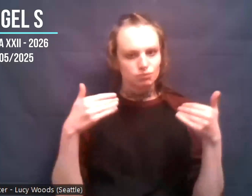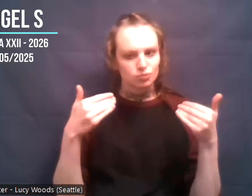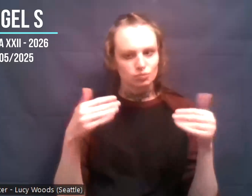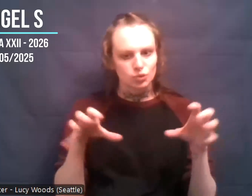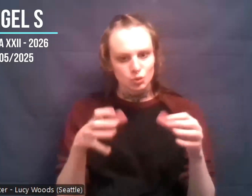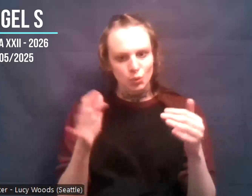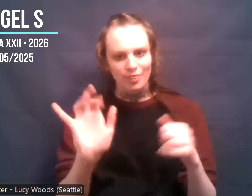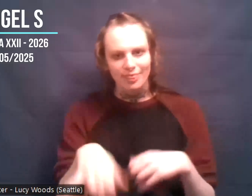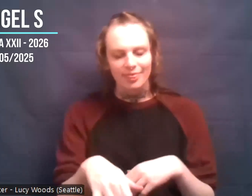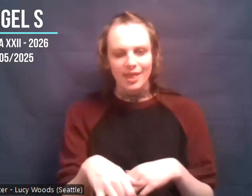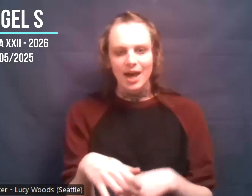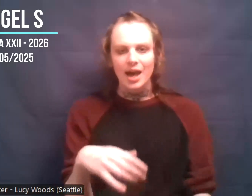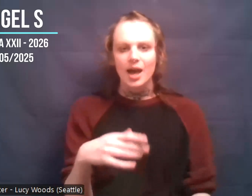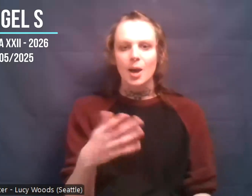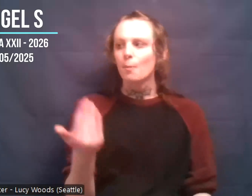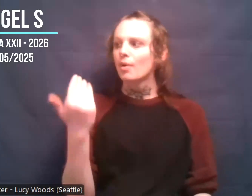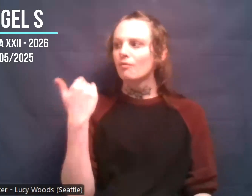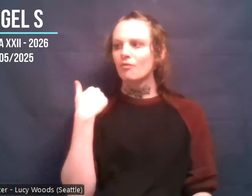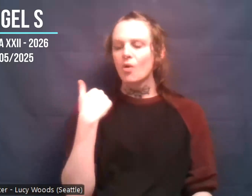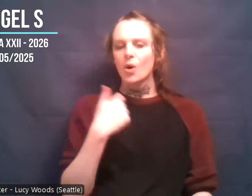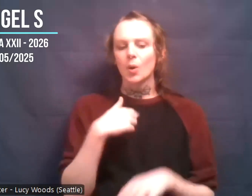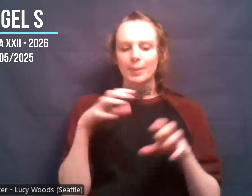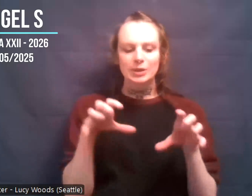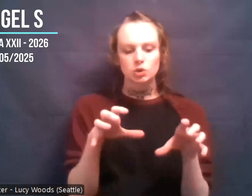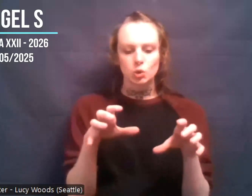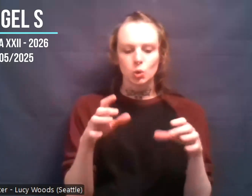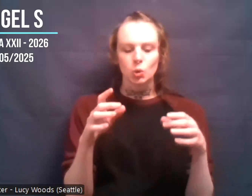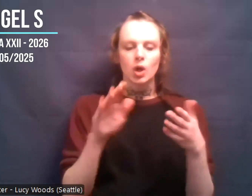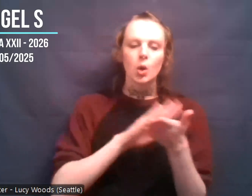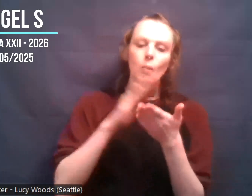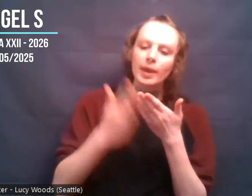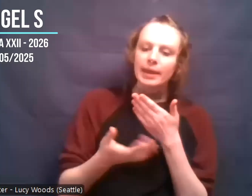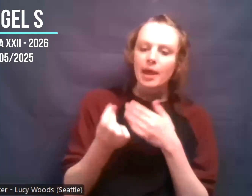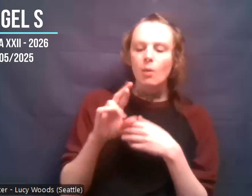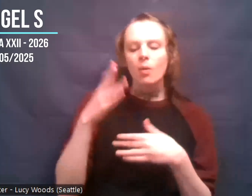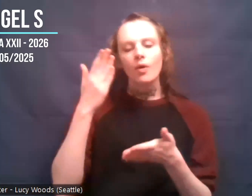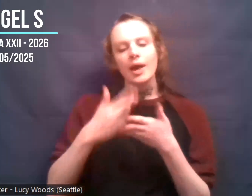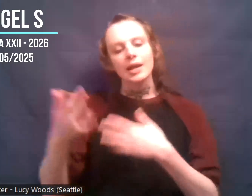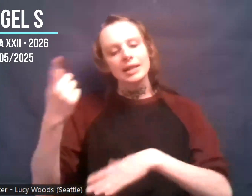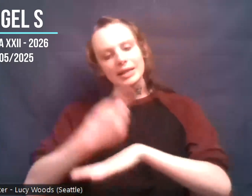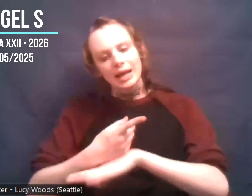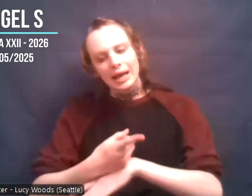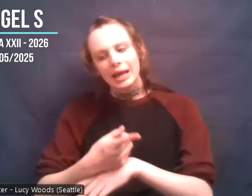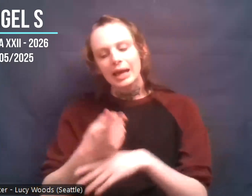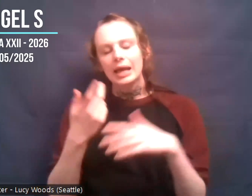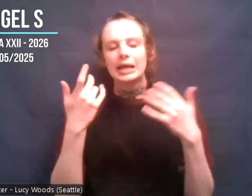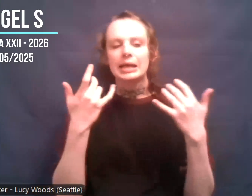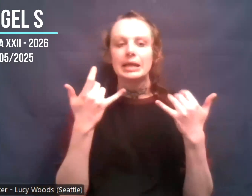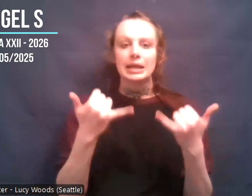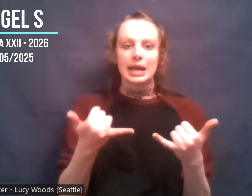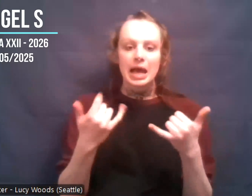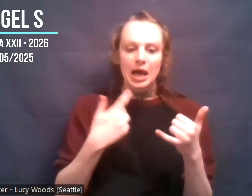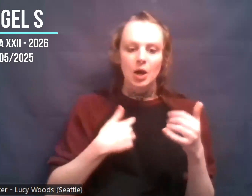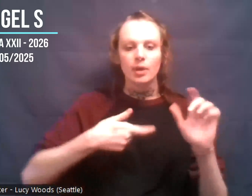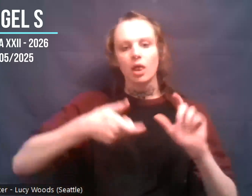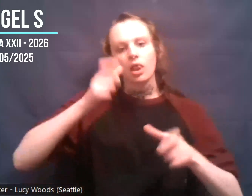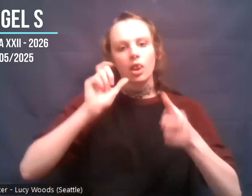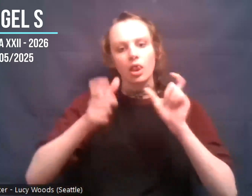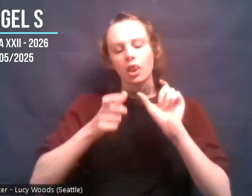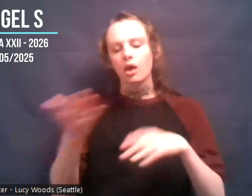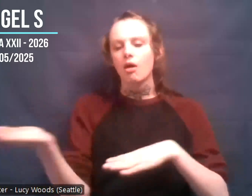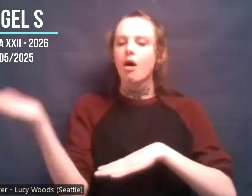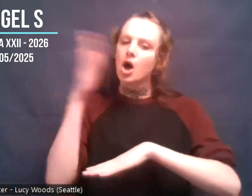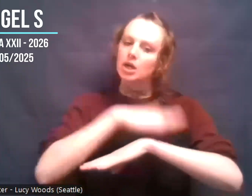that I would do on the weekends or at the end of a workday became around the hour, around the clock, every single day